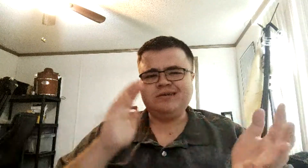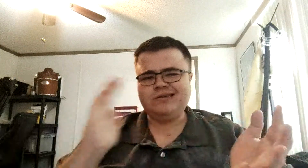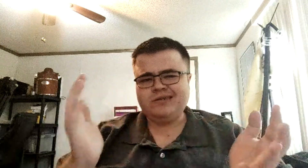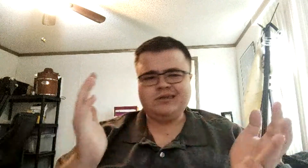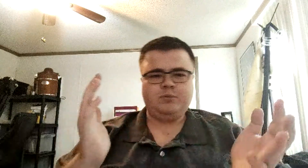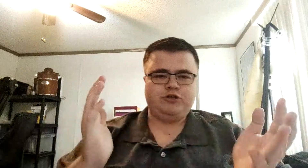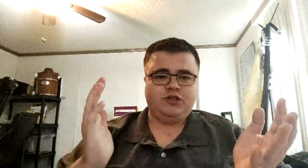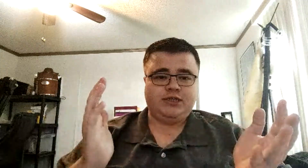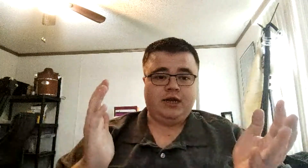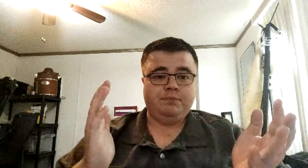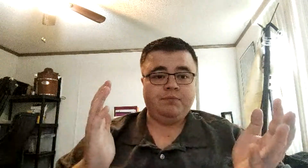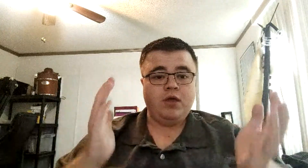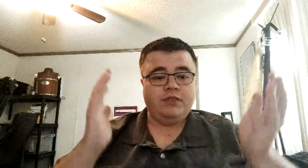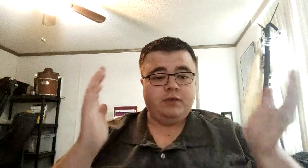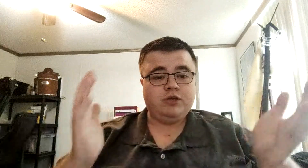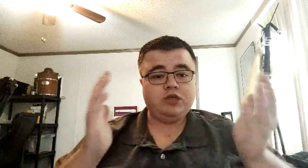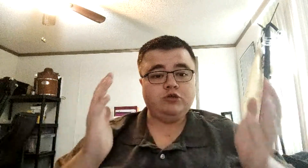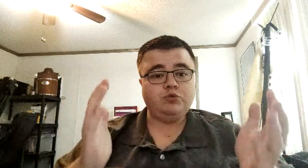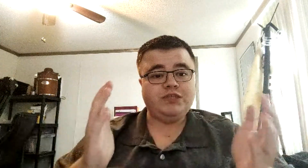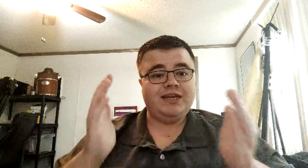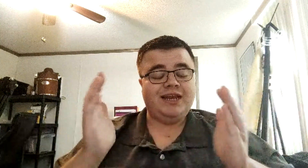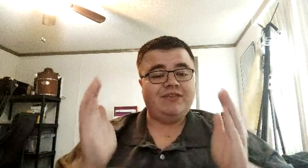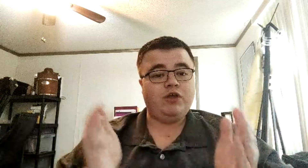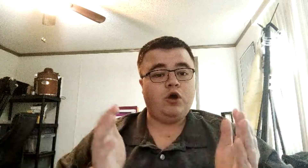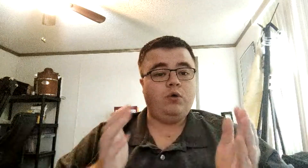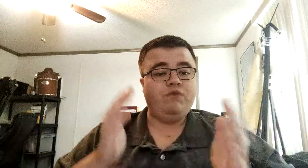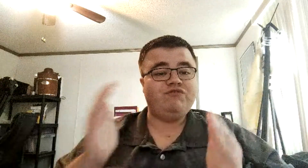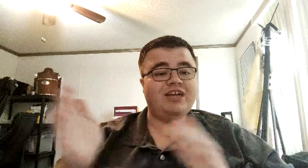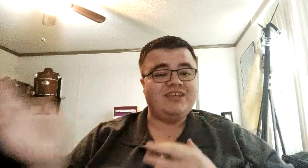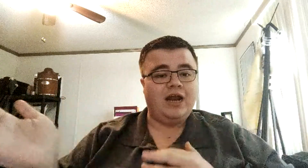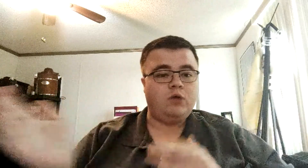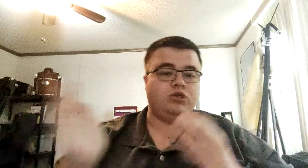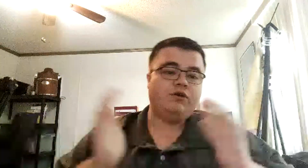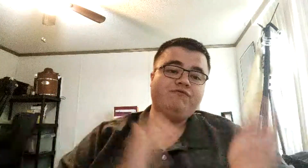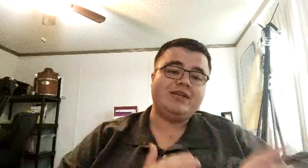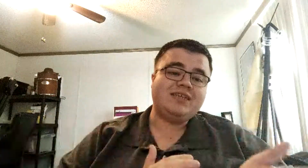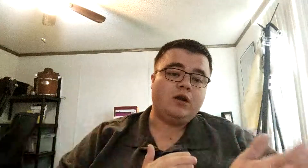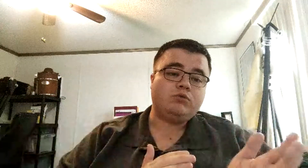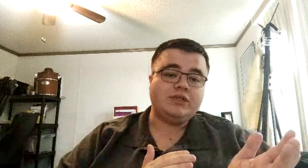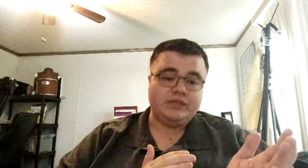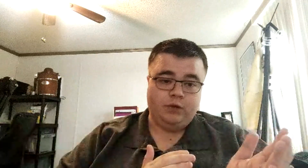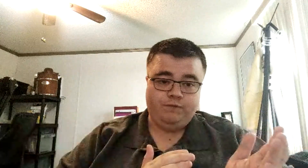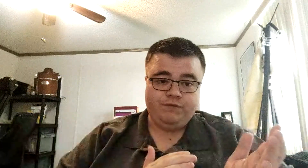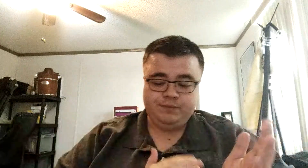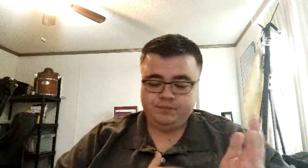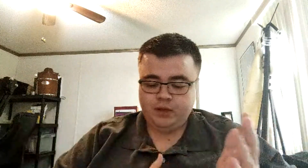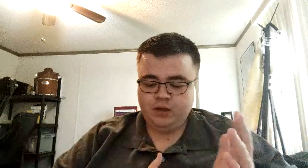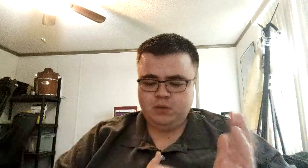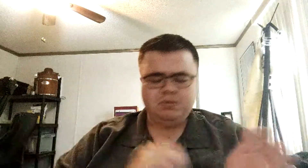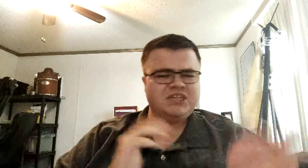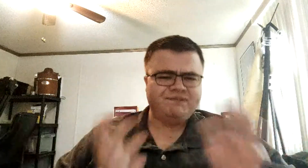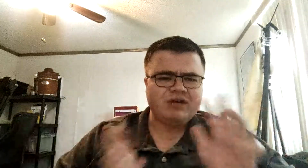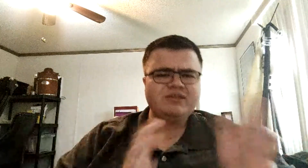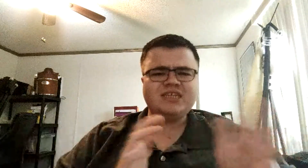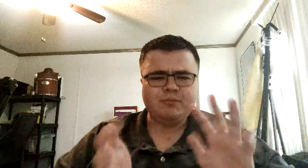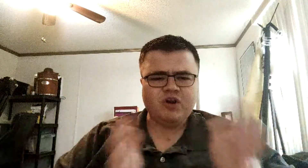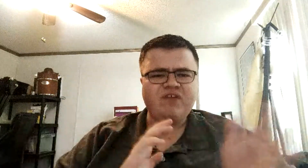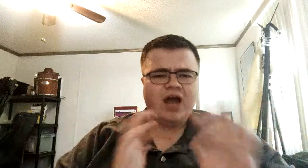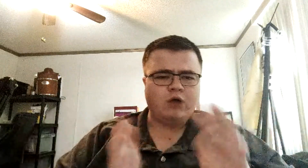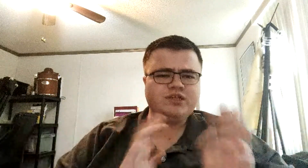to 60%. They were using in their French side, or French side, which is South. But it's very similar of ours. I think